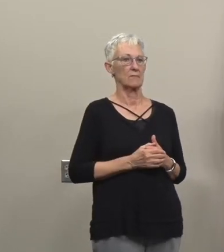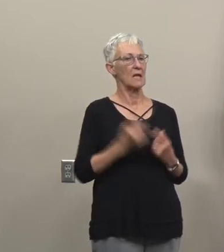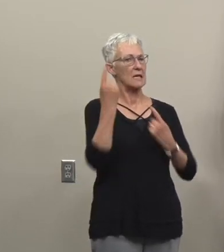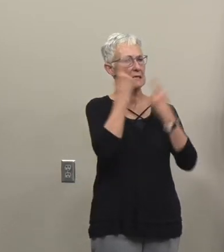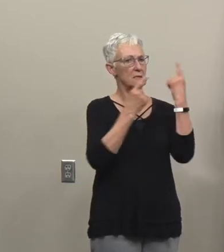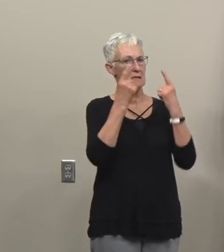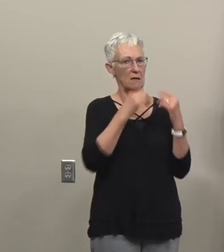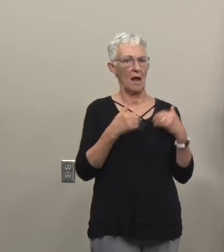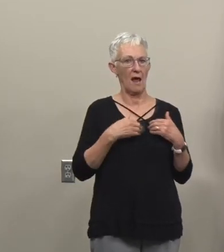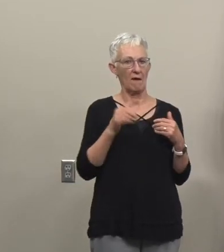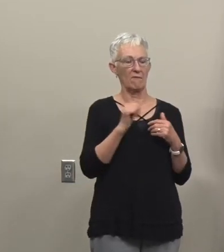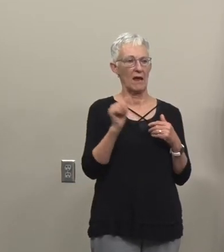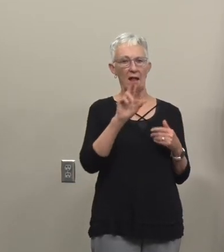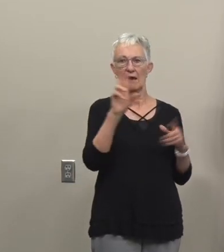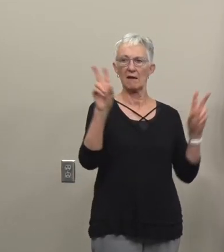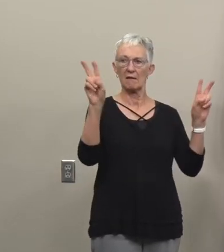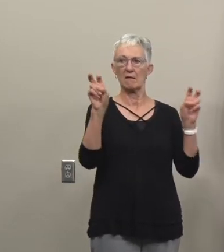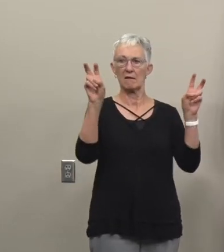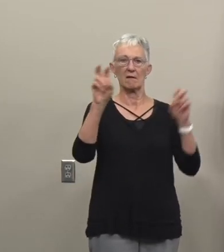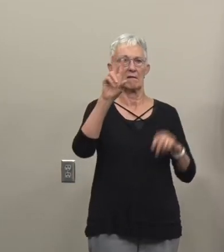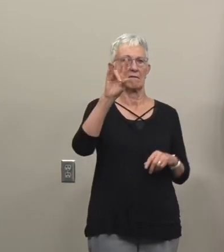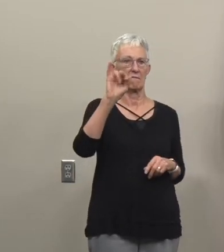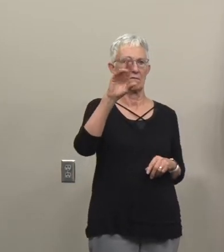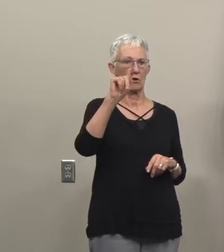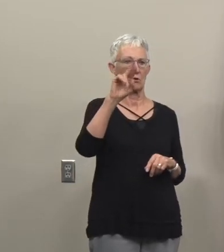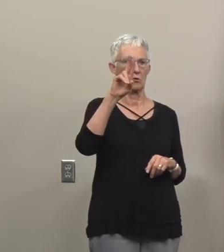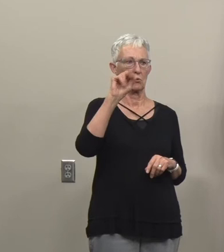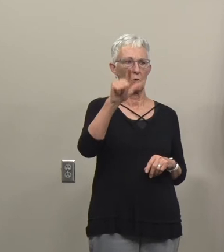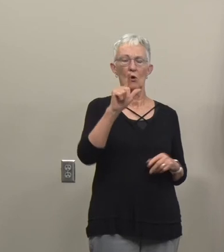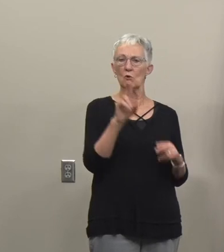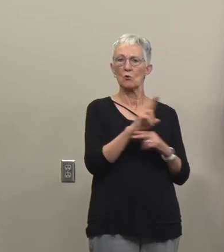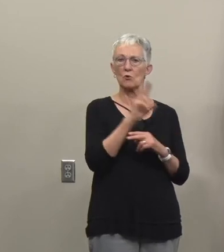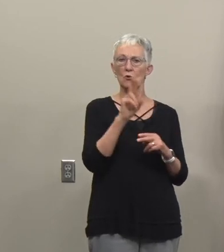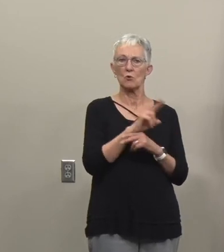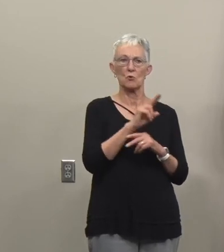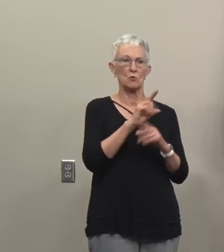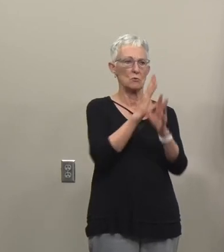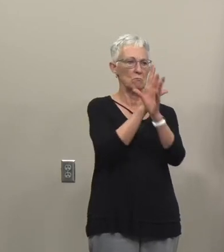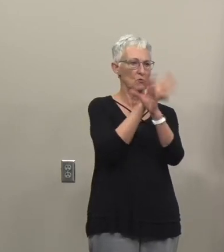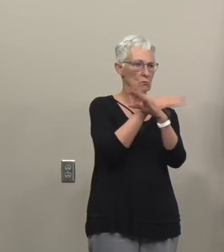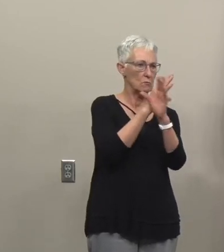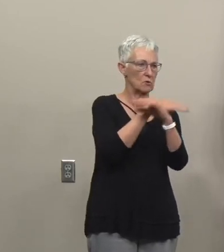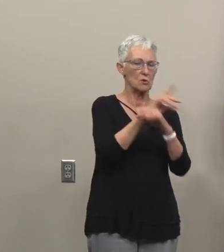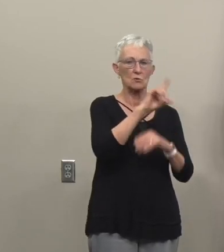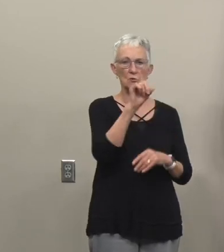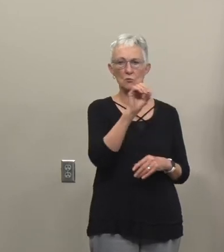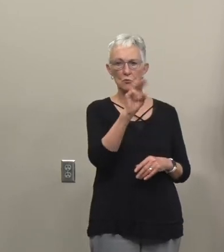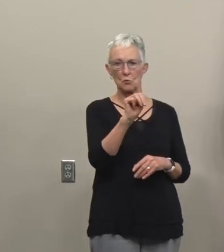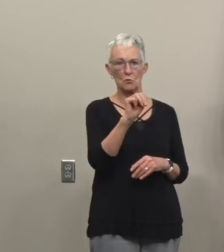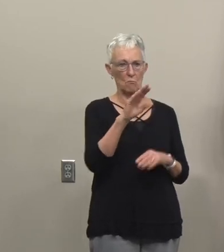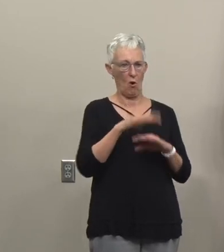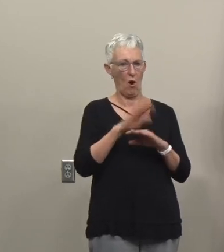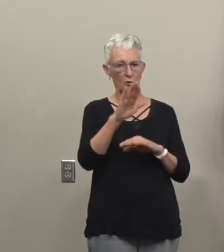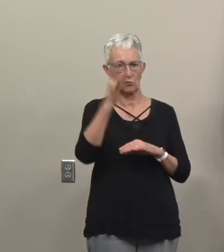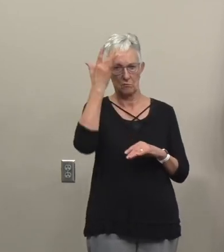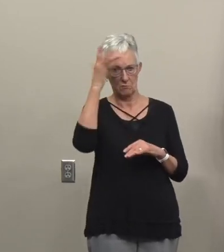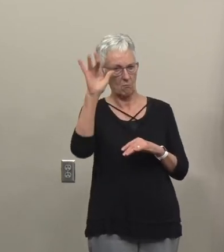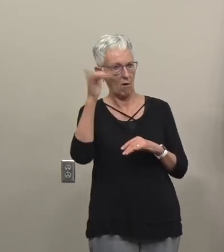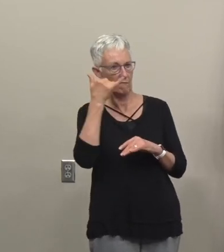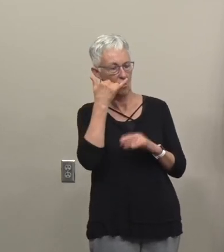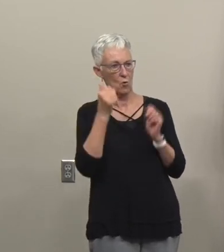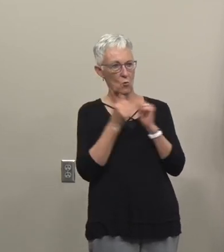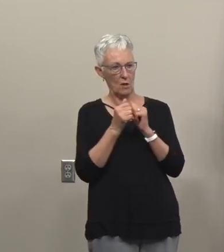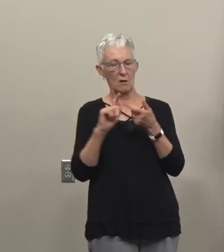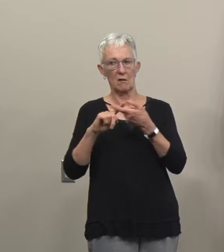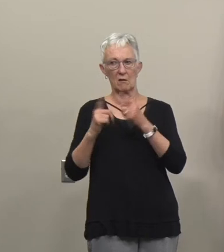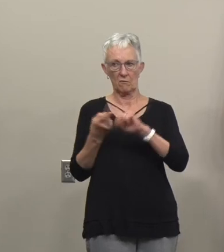virtual Memorial Day observance using a social networking video app or your smartphone with friends and family. And we also want to take a